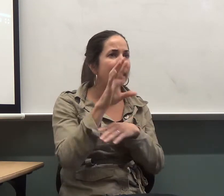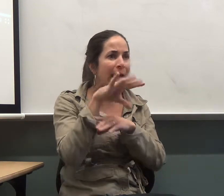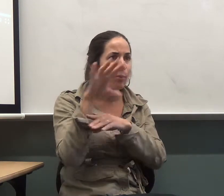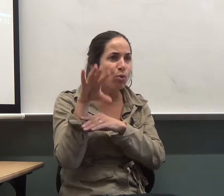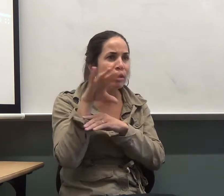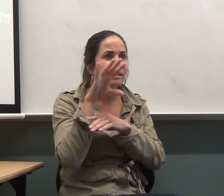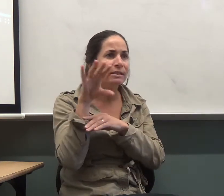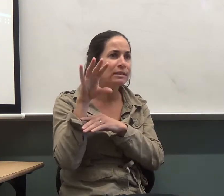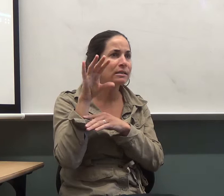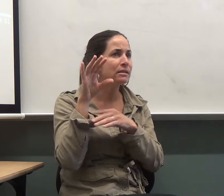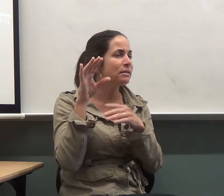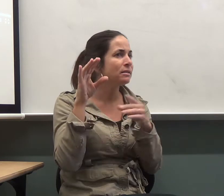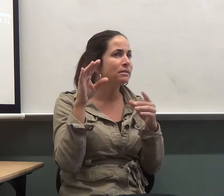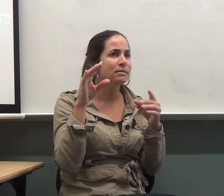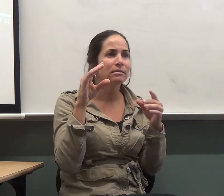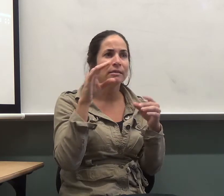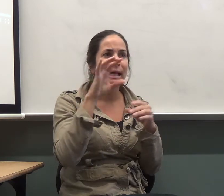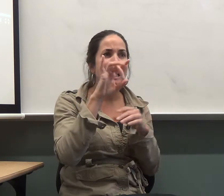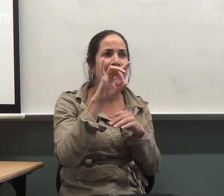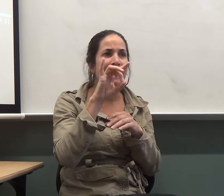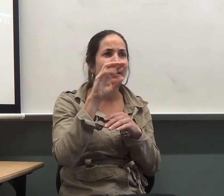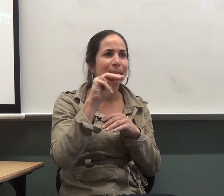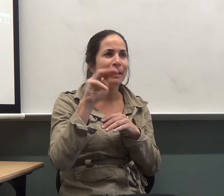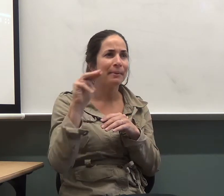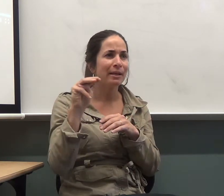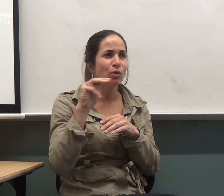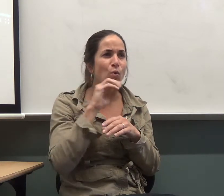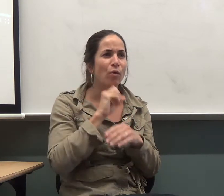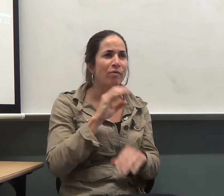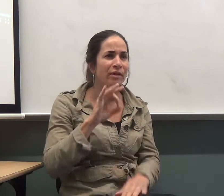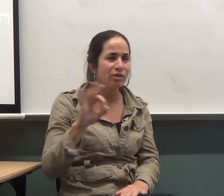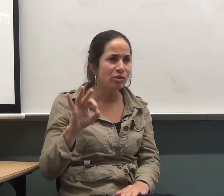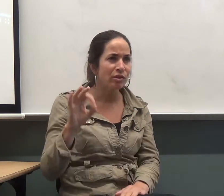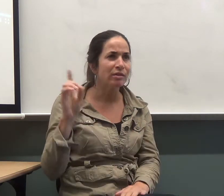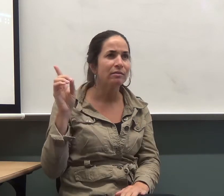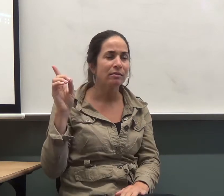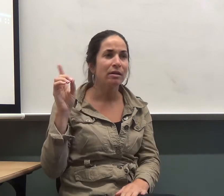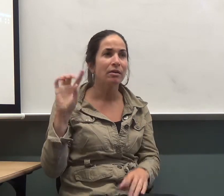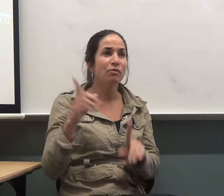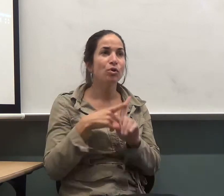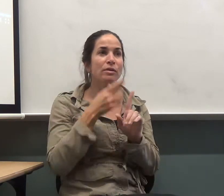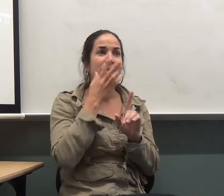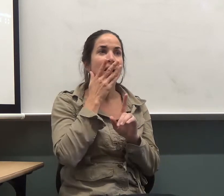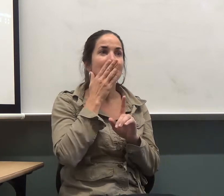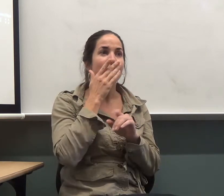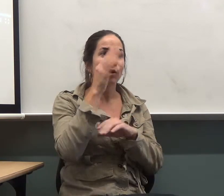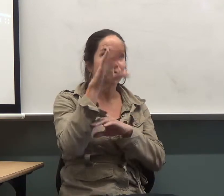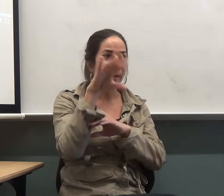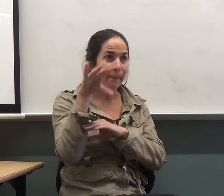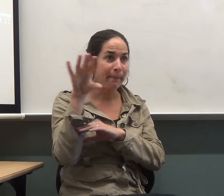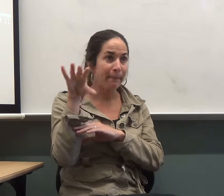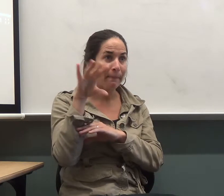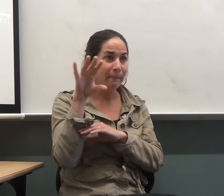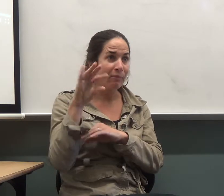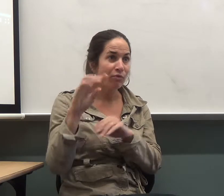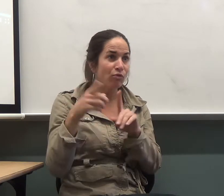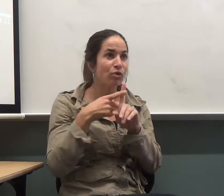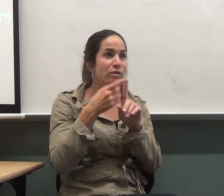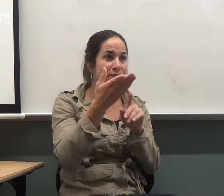cameras, yeah. Yeah, 8mm, right? Older style. This is probably the first color adaptation of film that we've ever had. Go ahead,